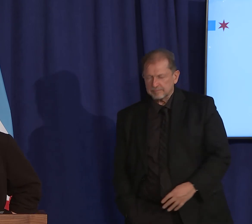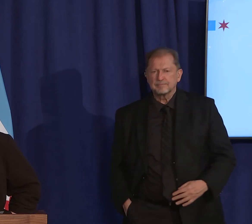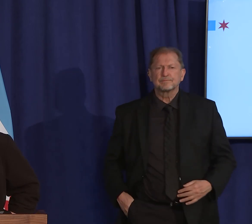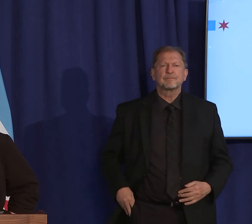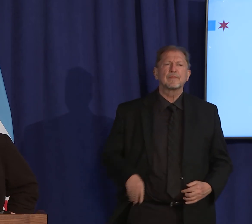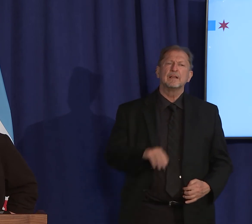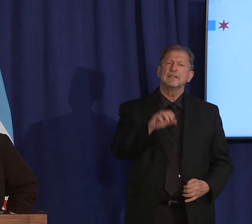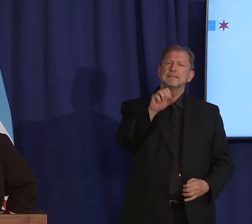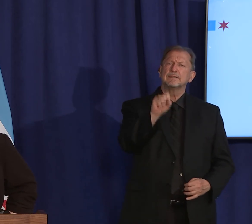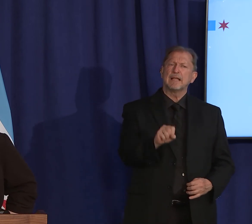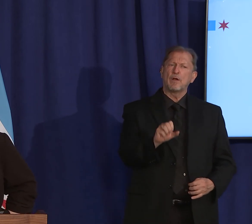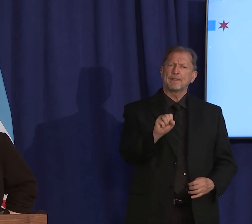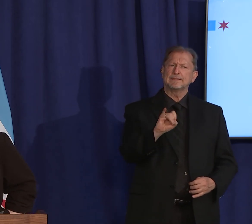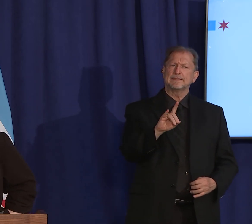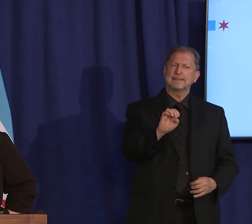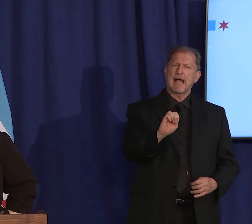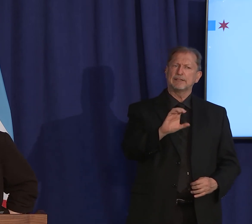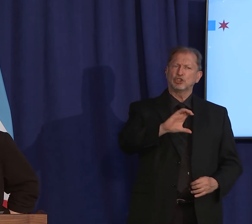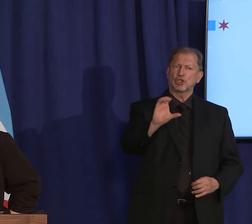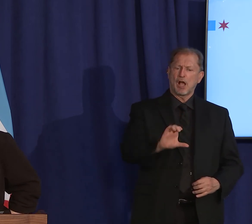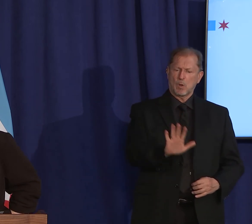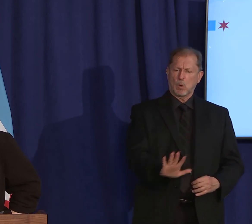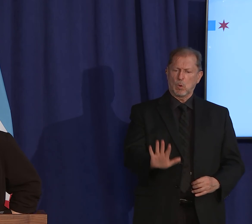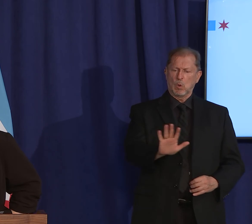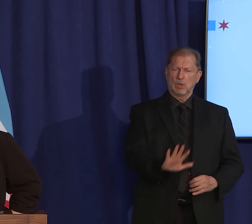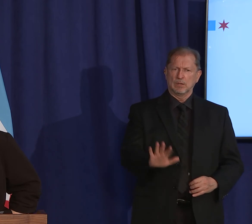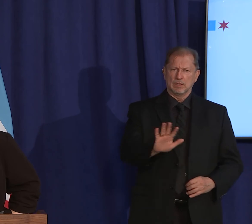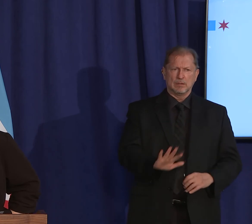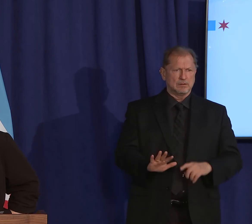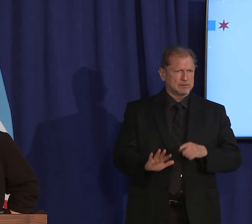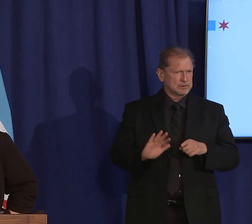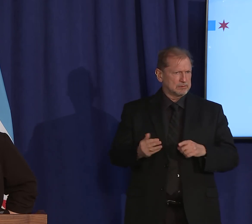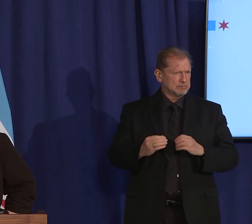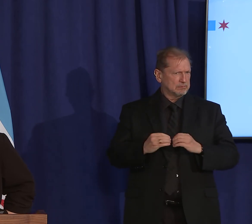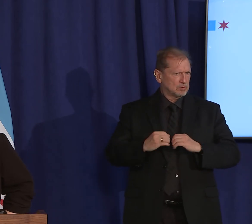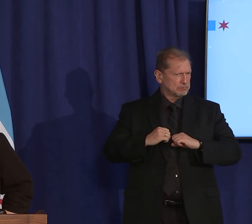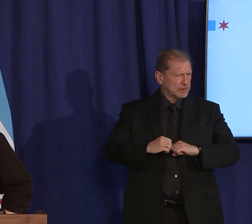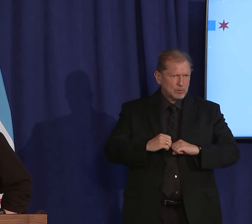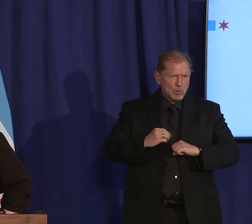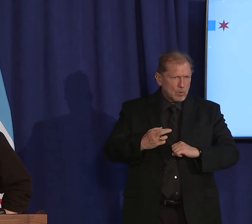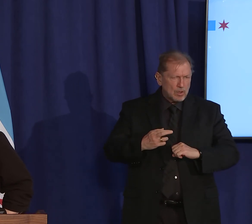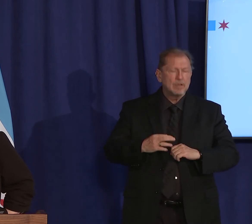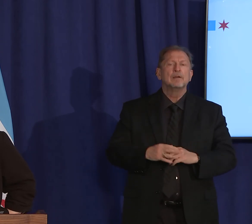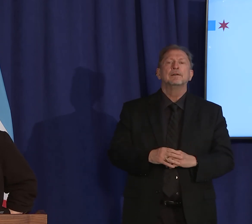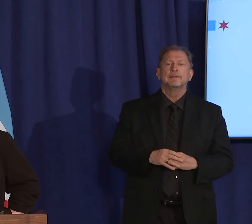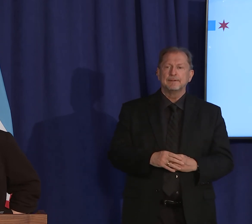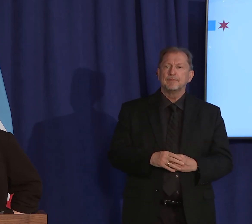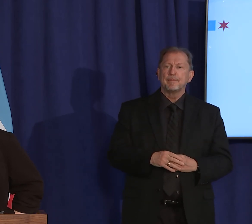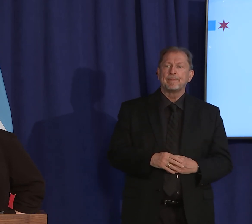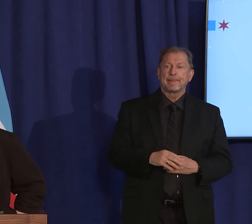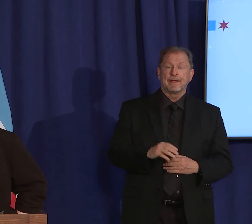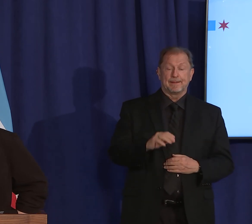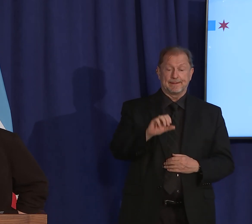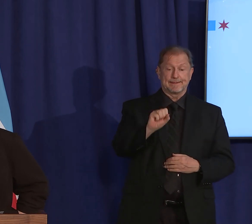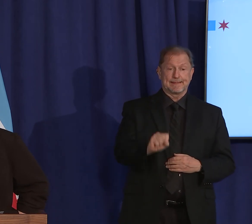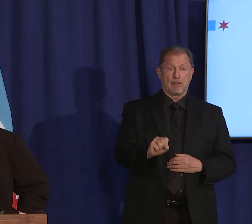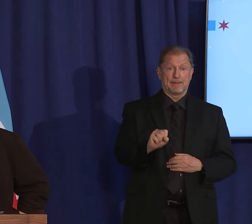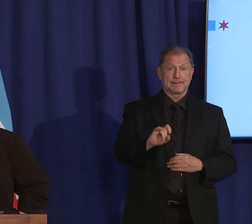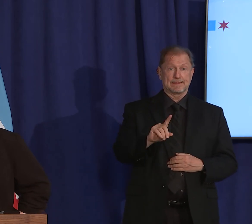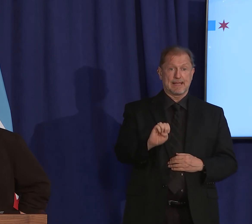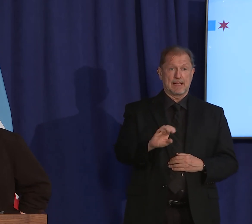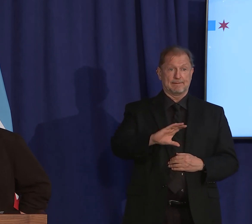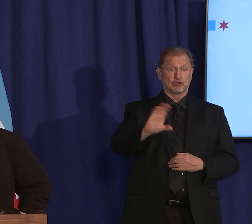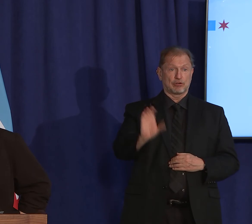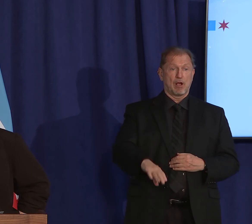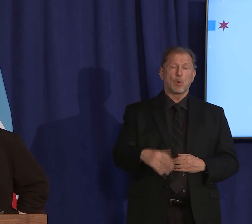a little bit more protected broadly. I think certainly the South Side got hit very hard very